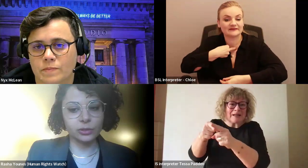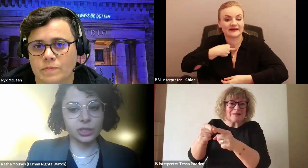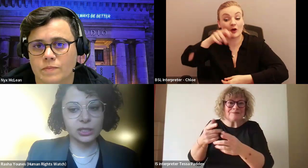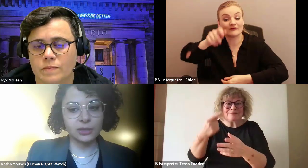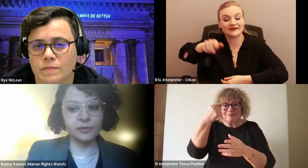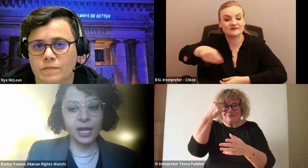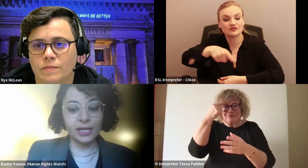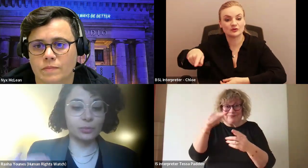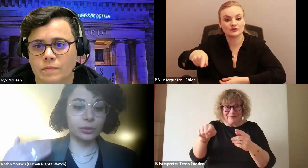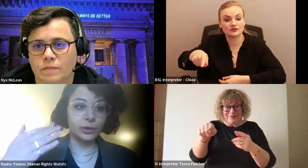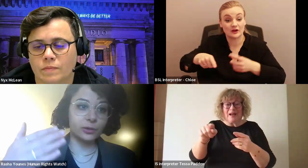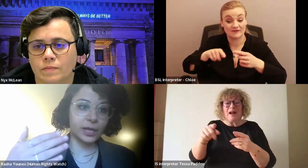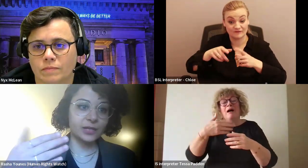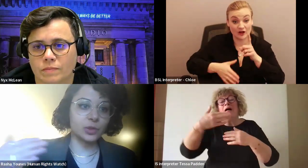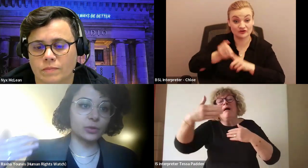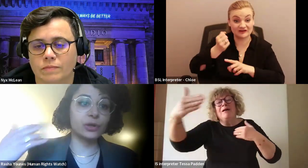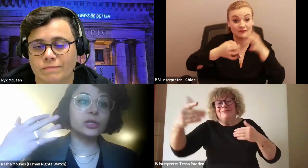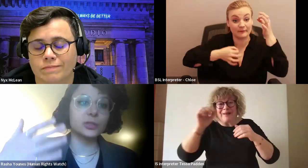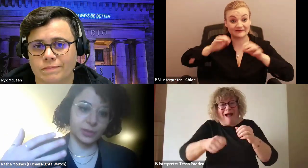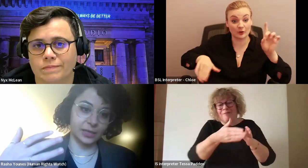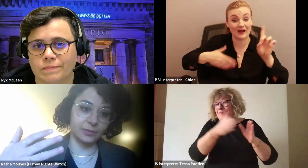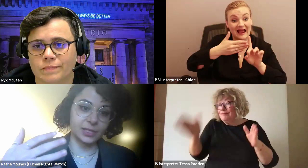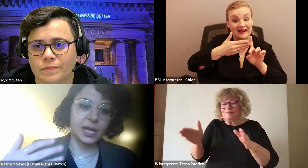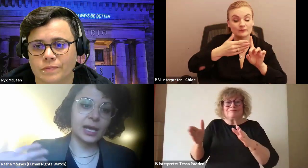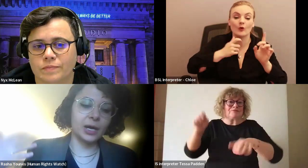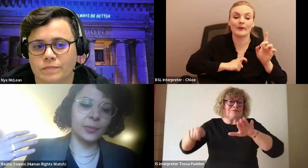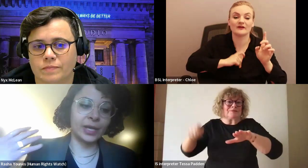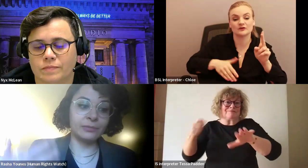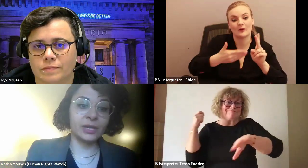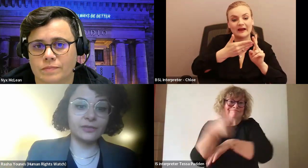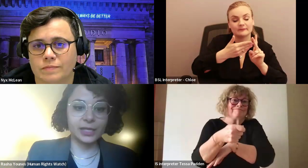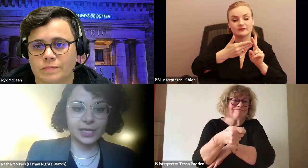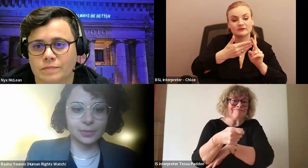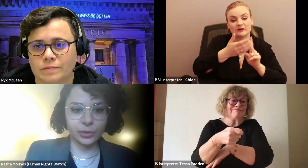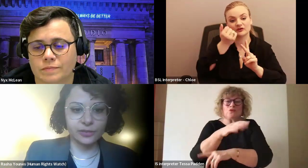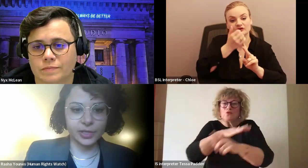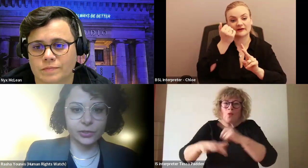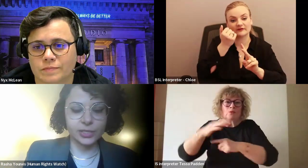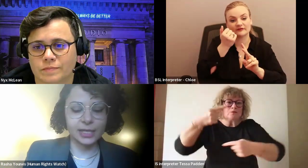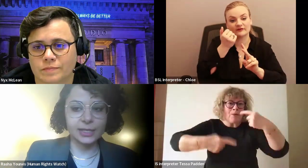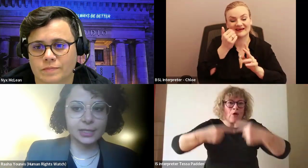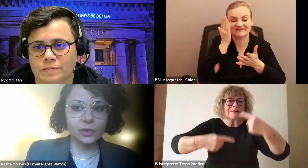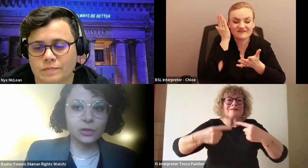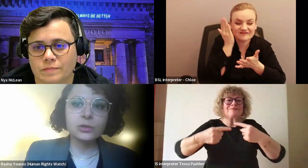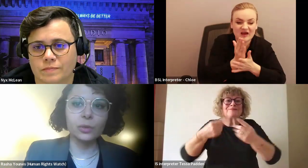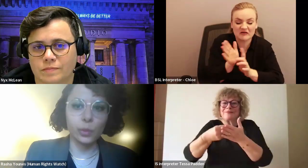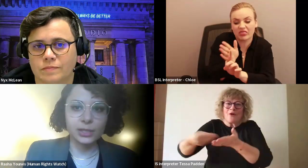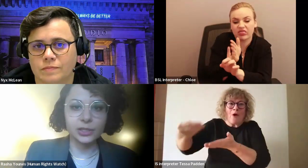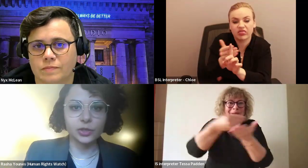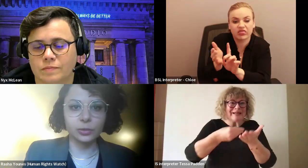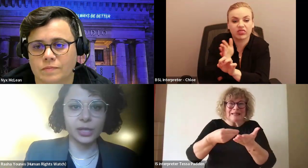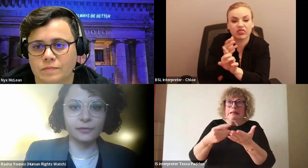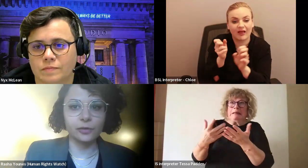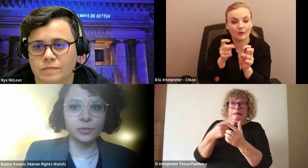in order to achieve either political aims or personal aims in very exploitative measures. And this is also